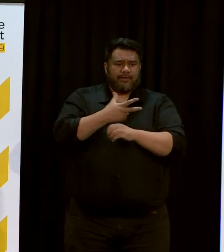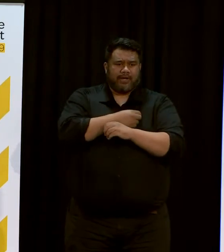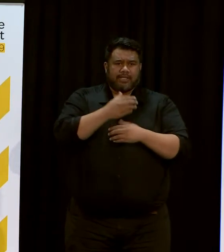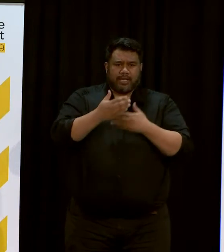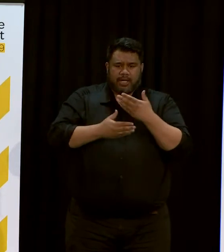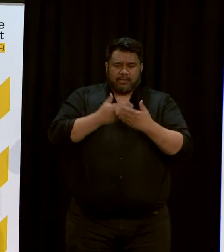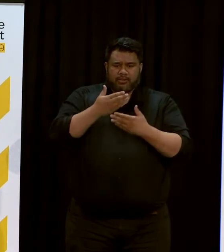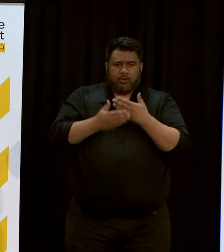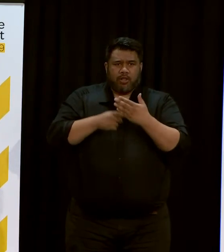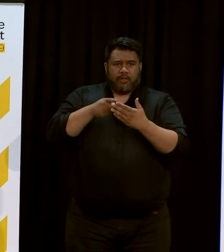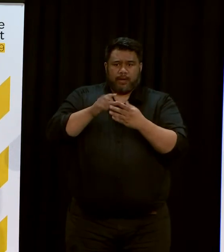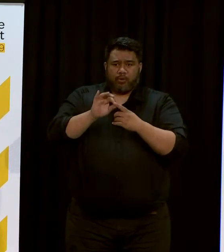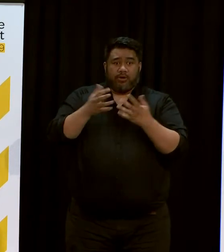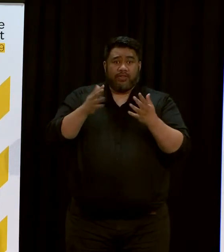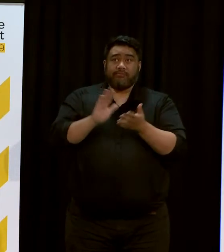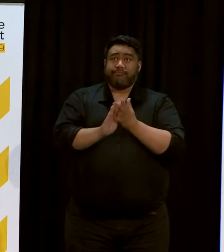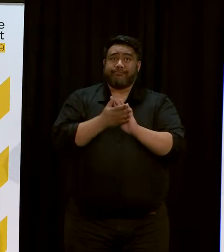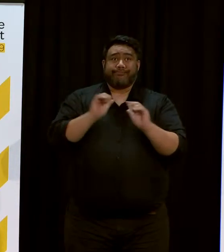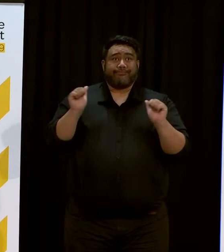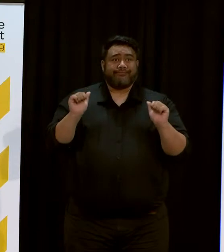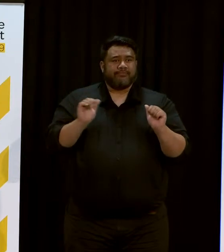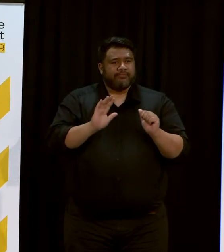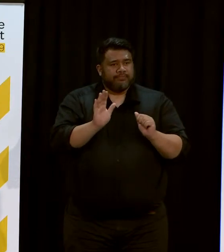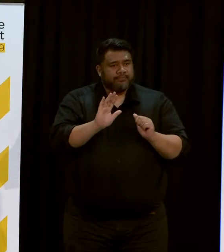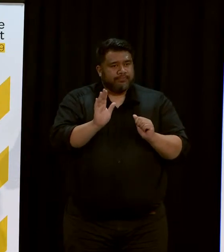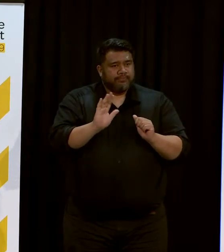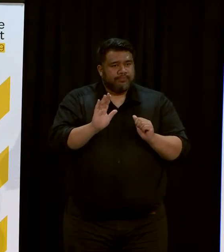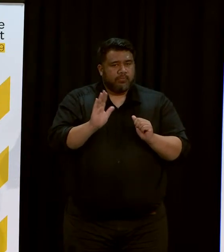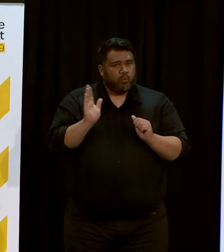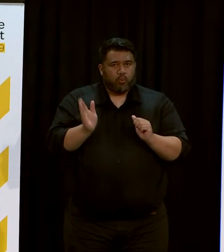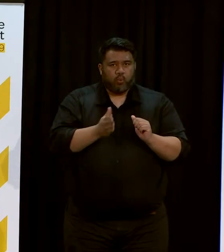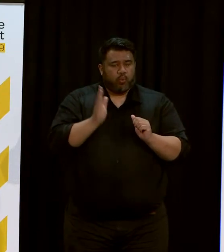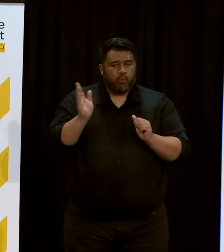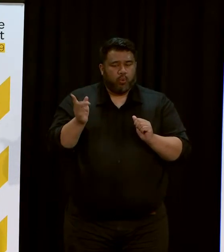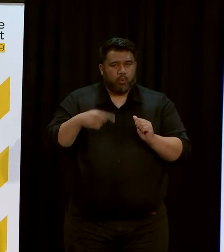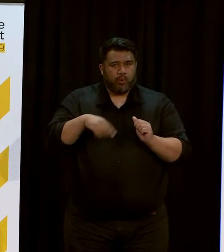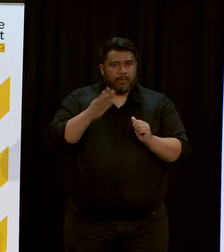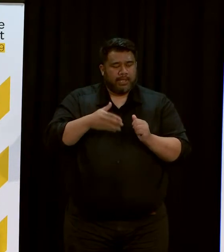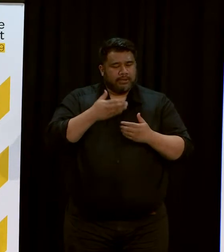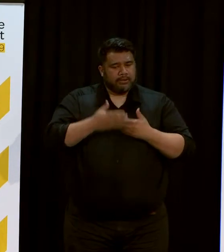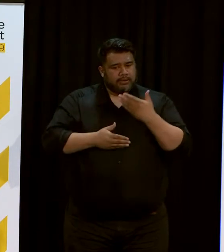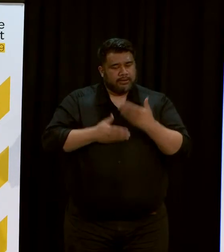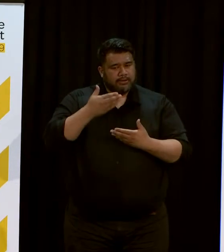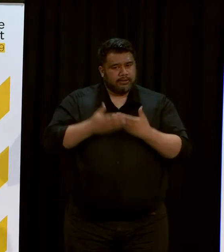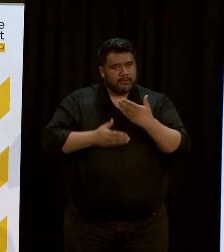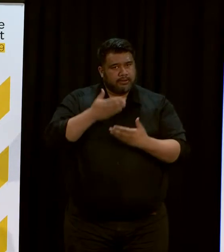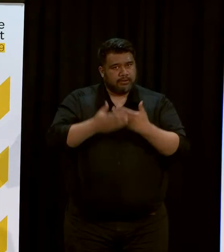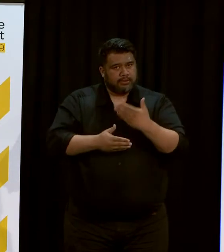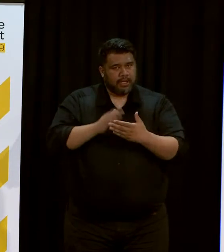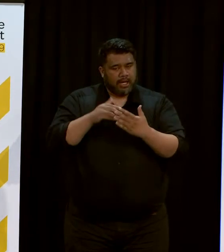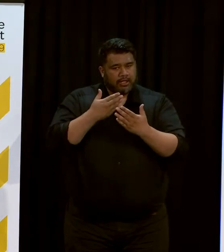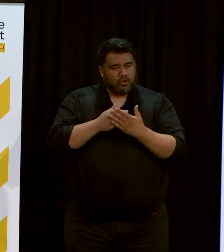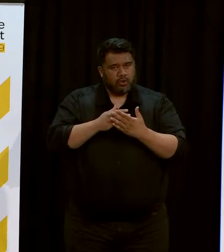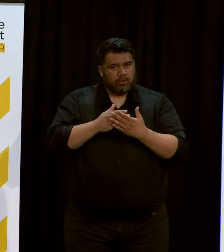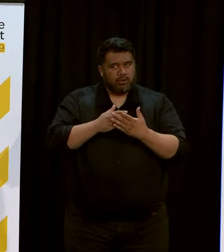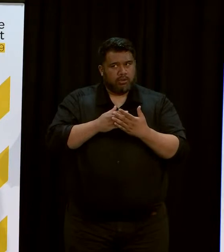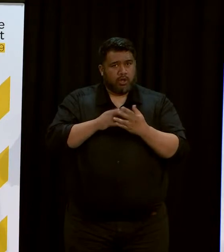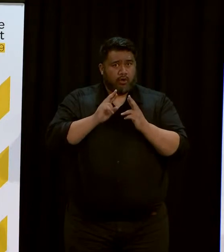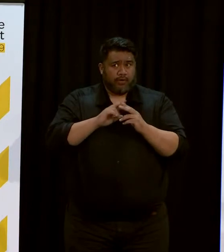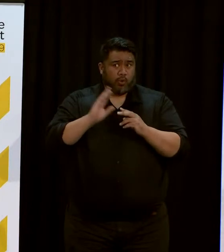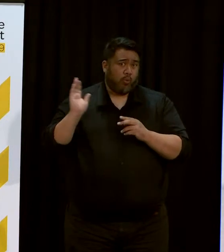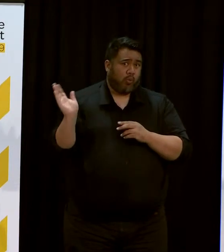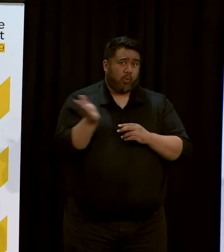people think job done. Job's not done until every person has, in my mind, until we have tried to reach every single person and we